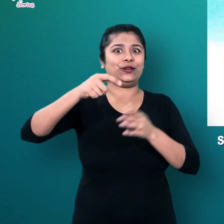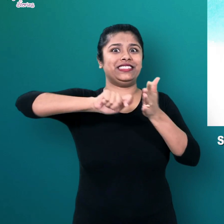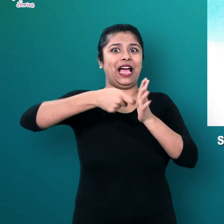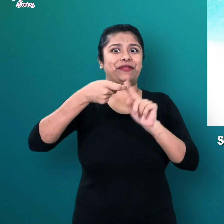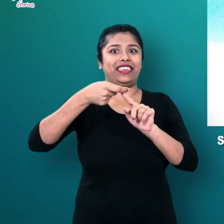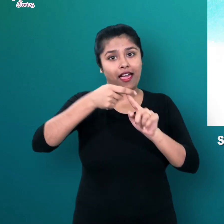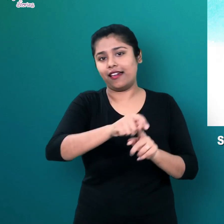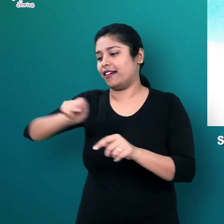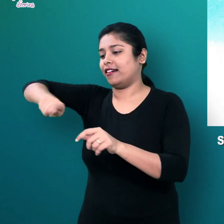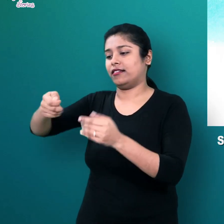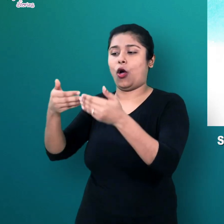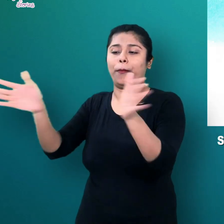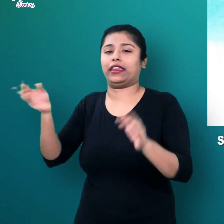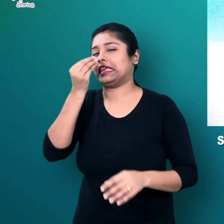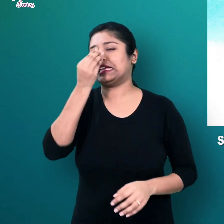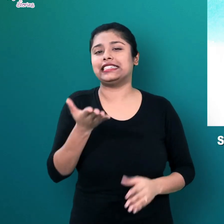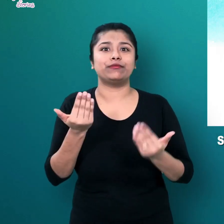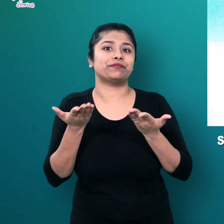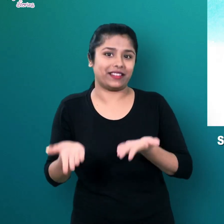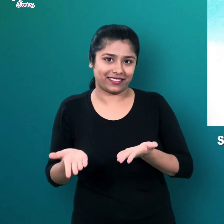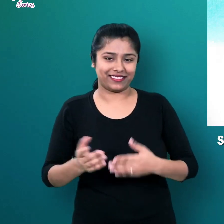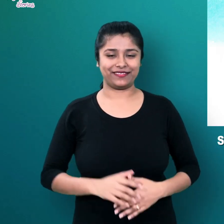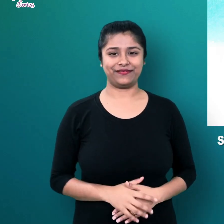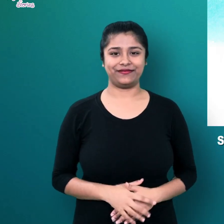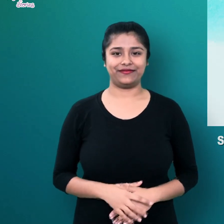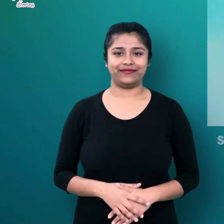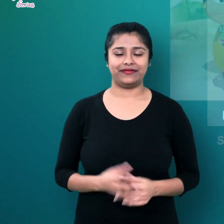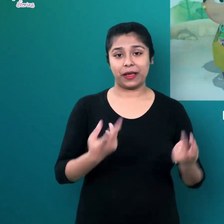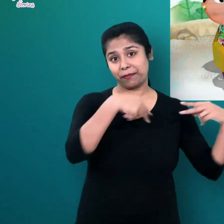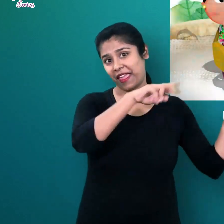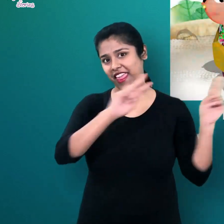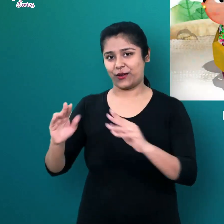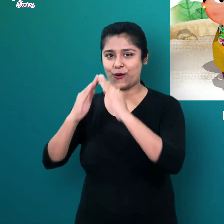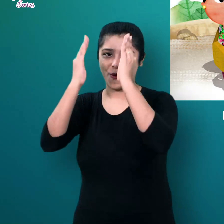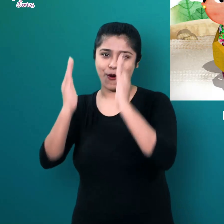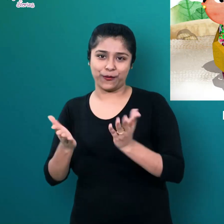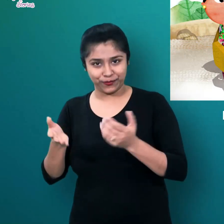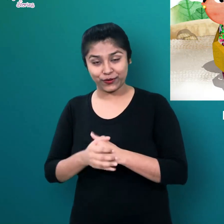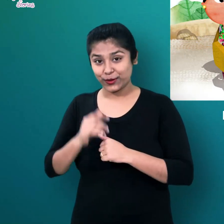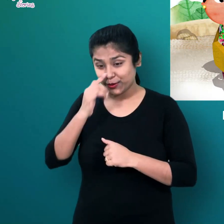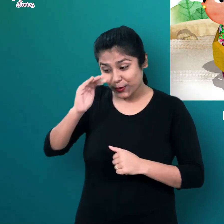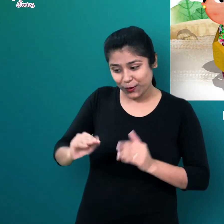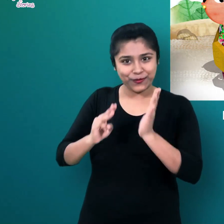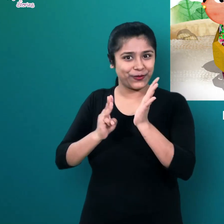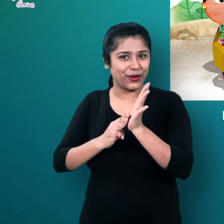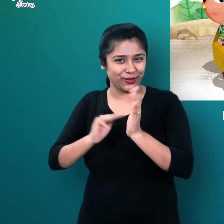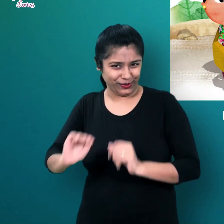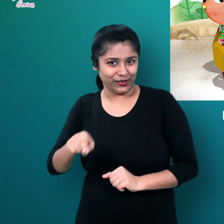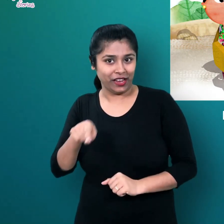So the new key will also open the almirah. Back home, Manju couldn't stop talking about